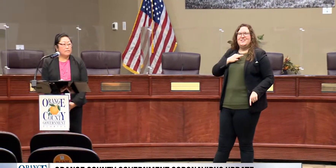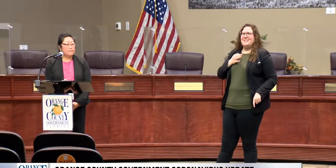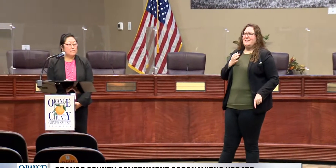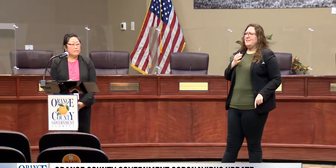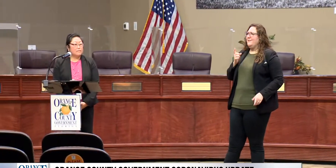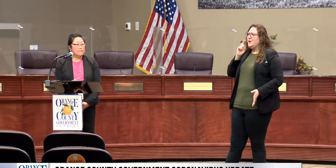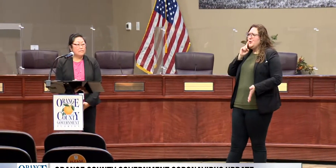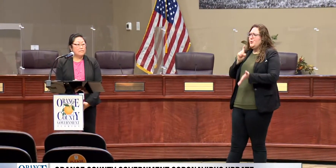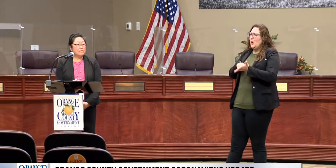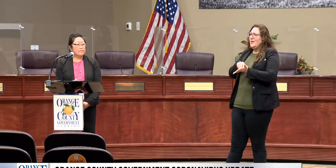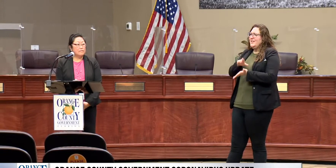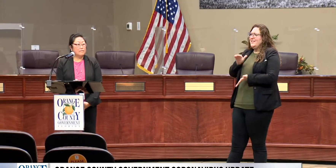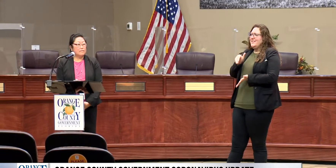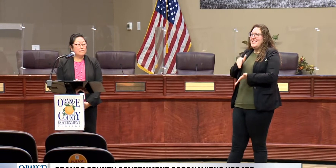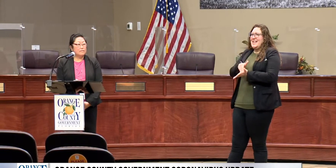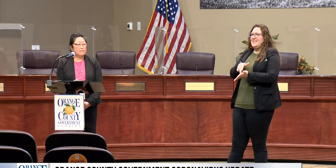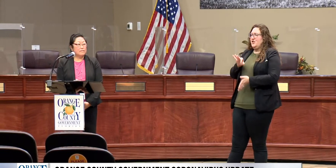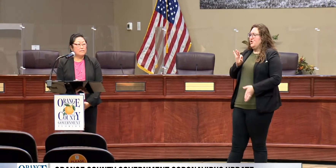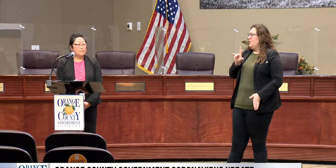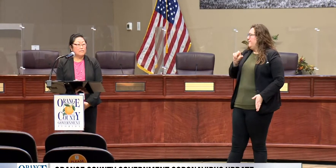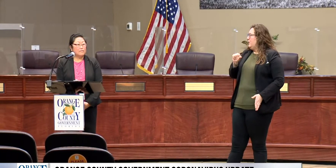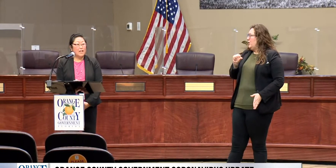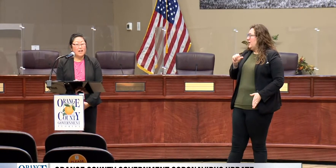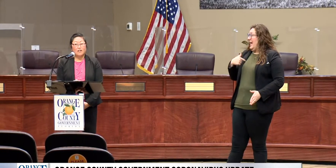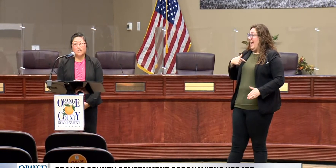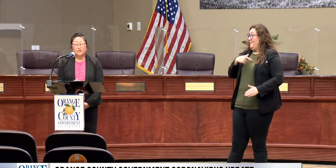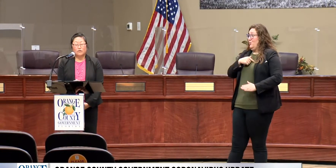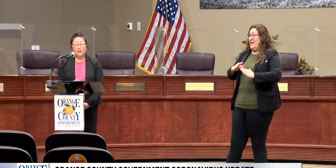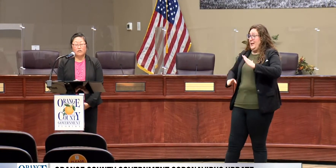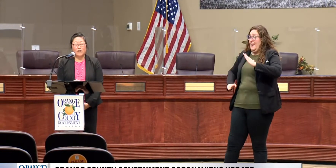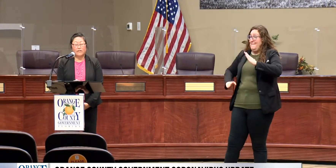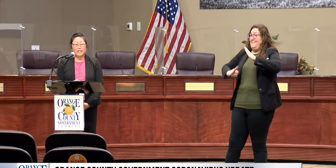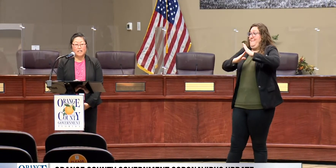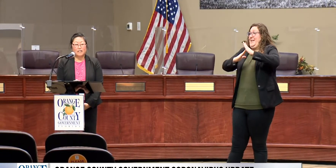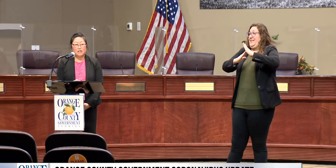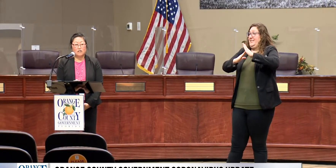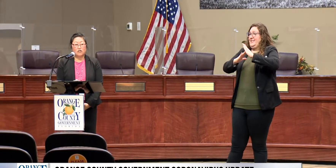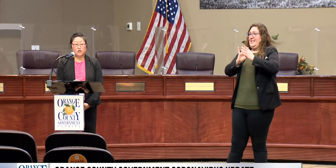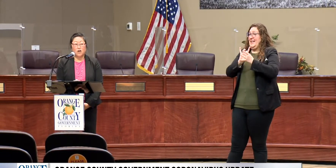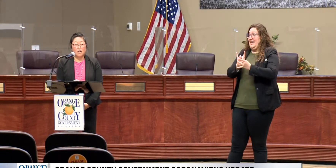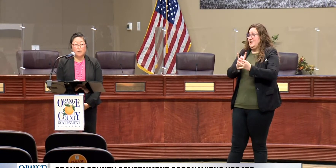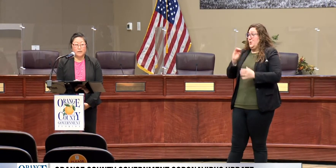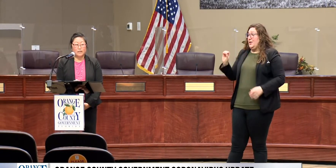is approaching the peak of the Omicron wave? So I don't have any